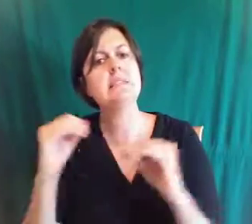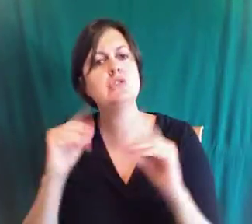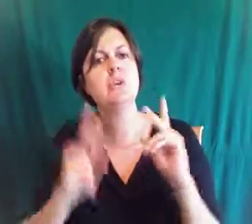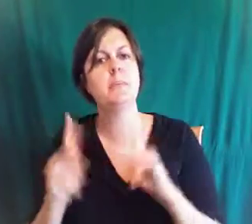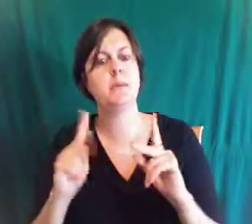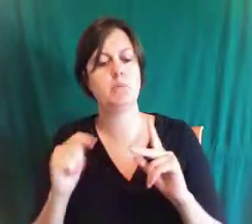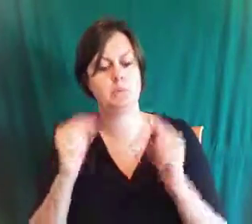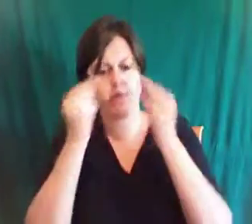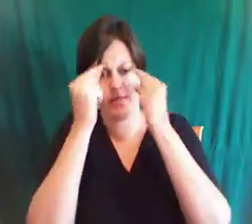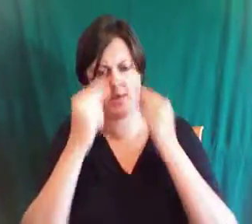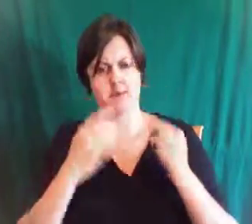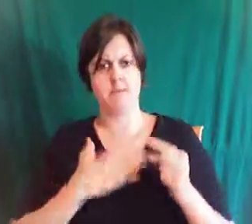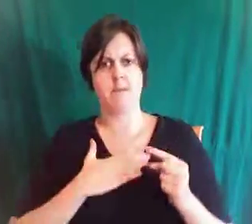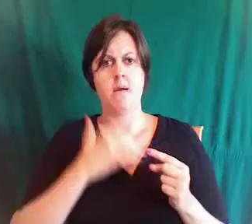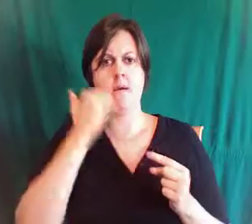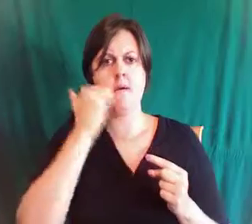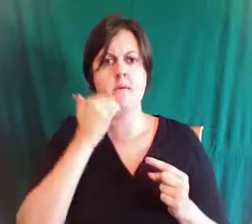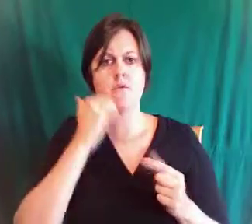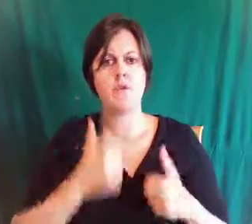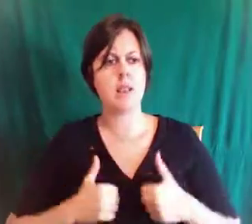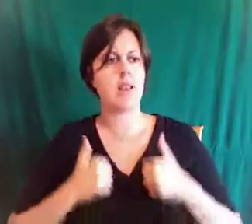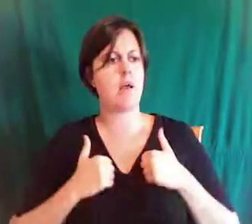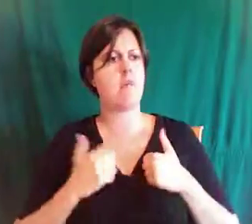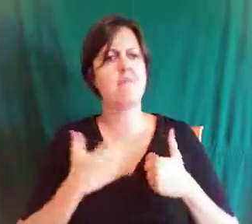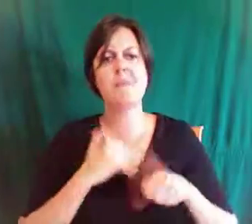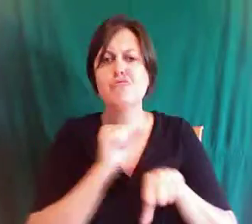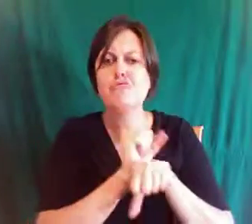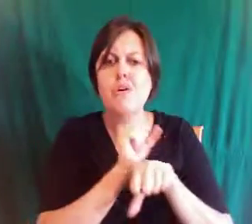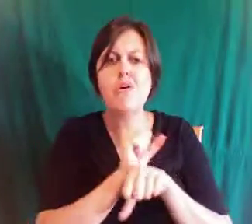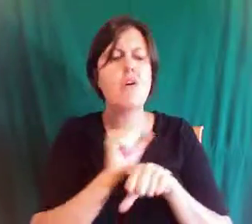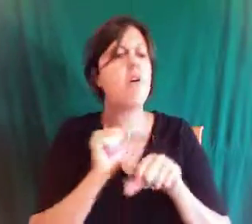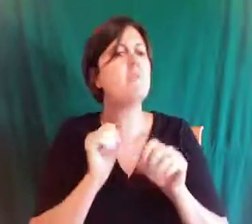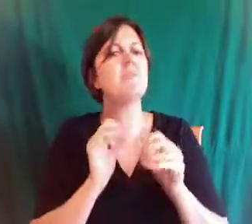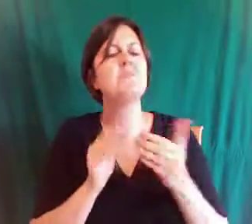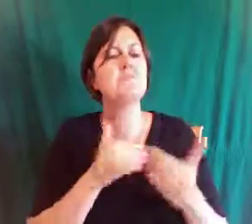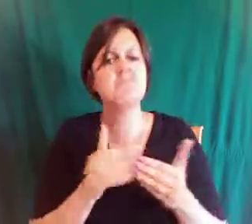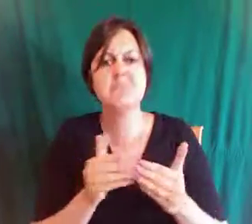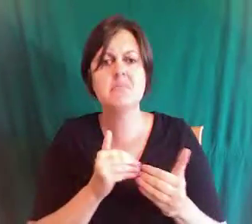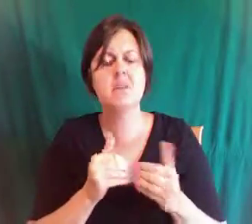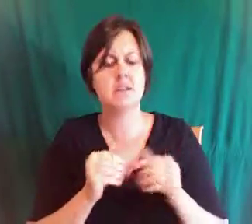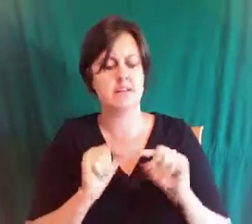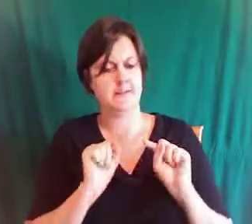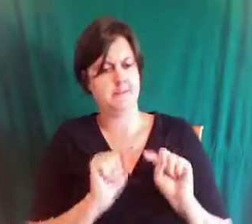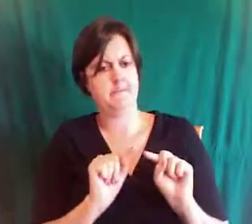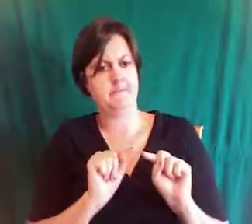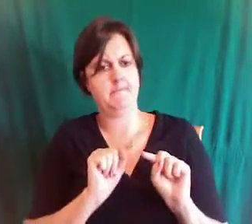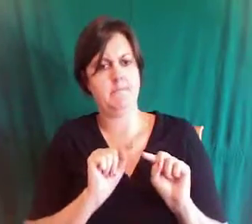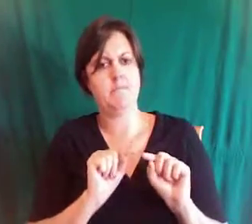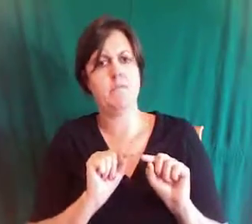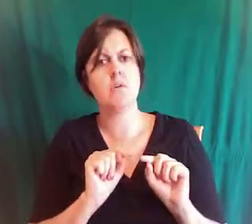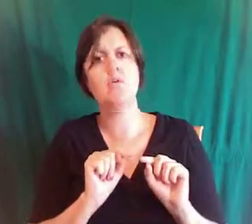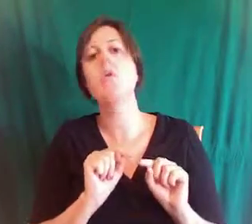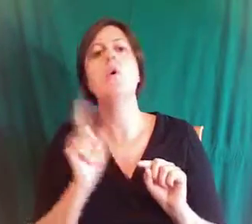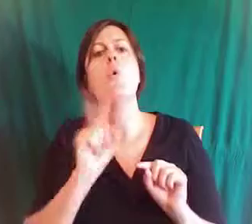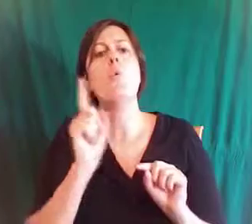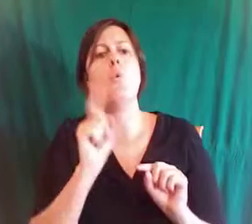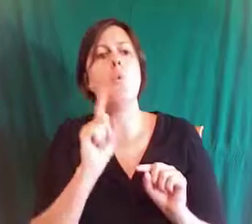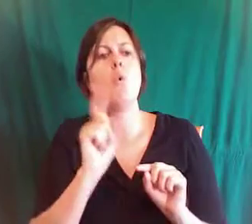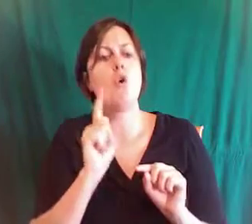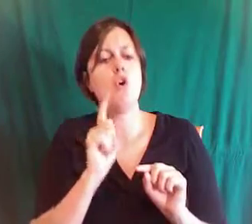everyday life, look at your everyday career, find the parts within it where your heart sings. That